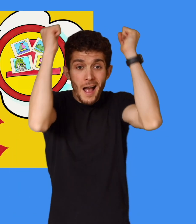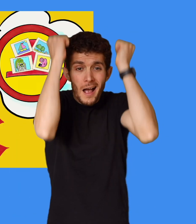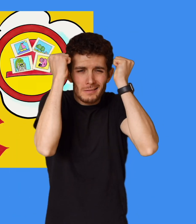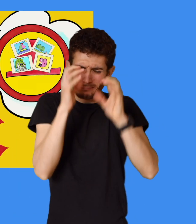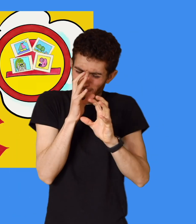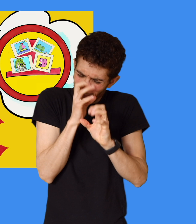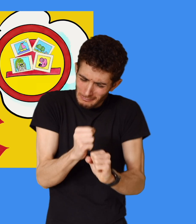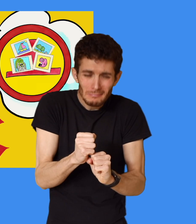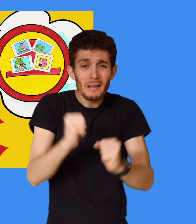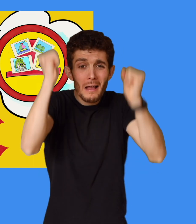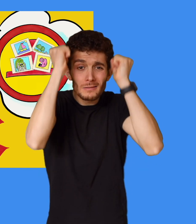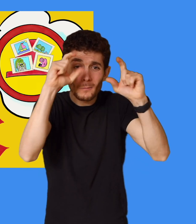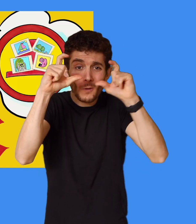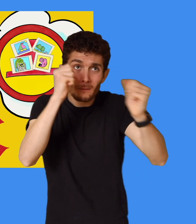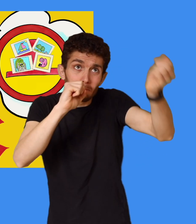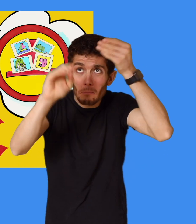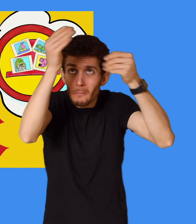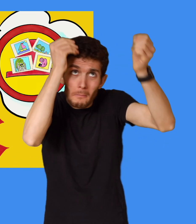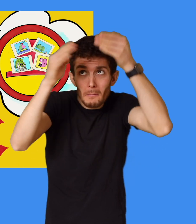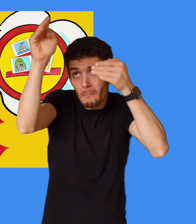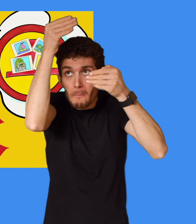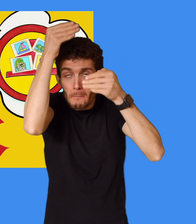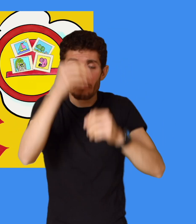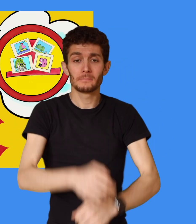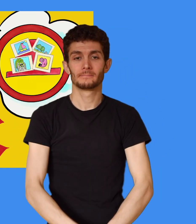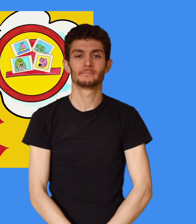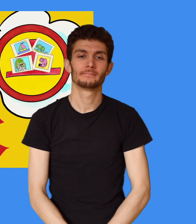Hats hated the photo hat.